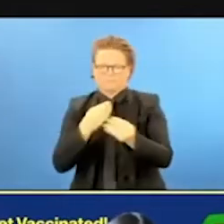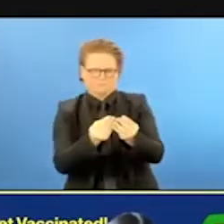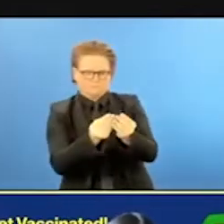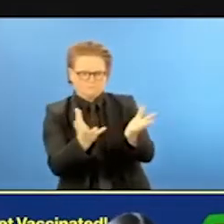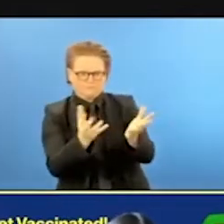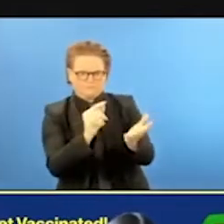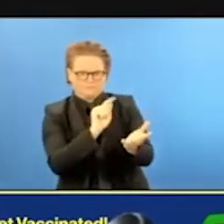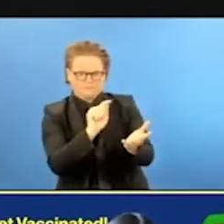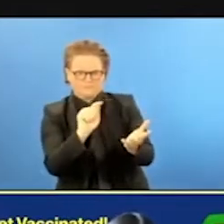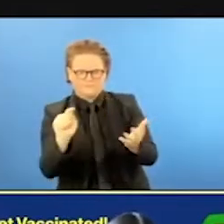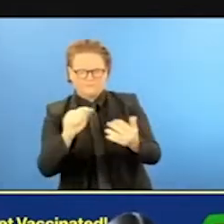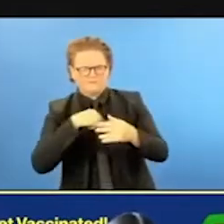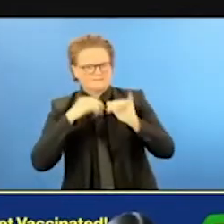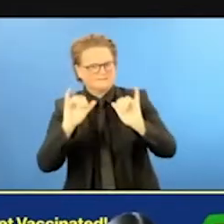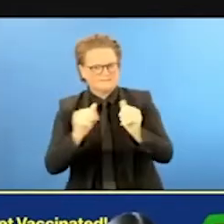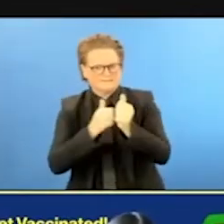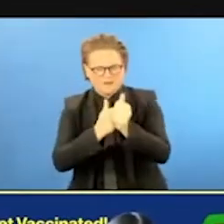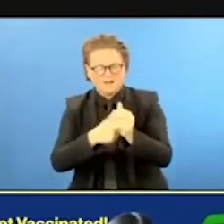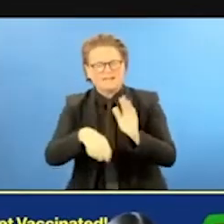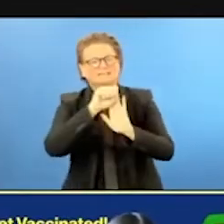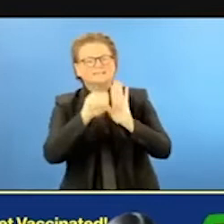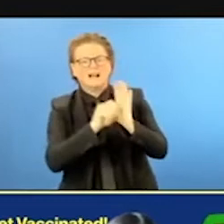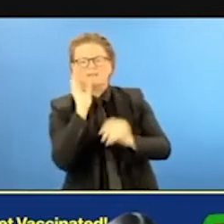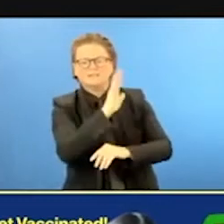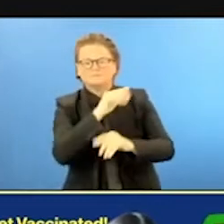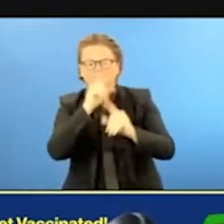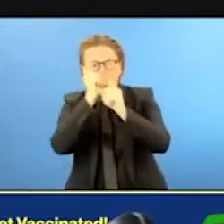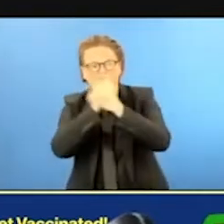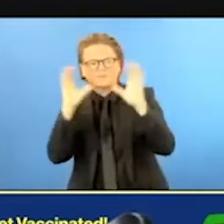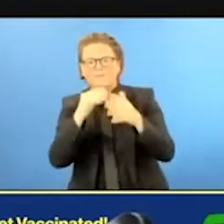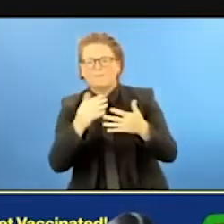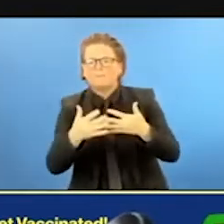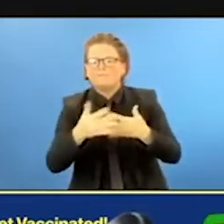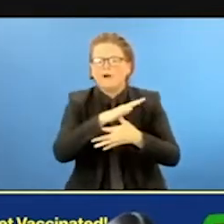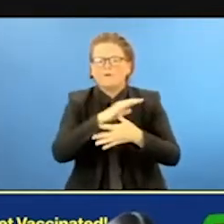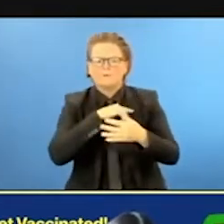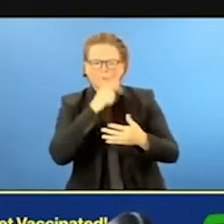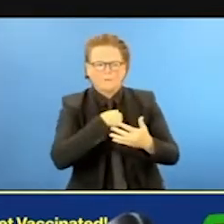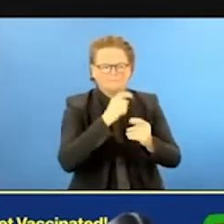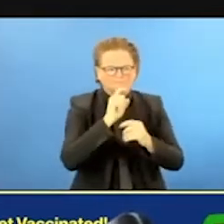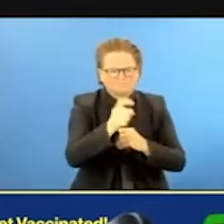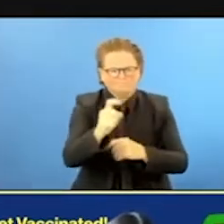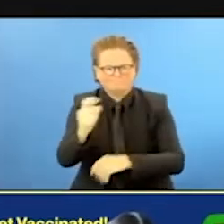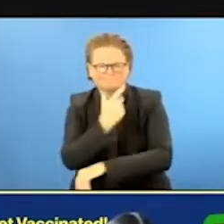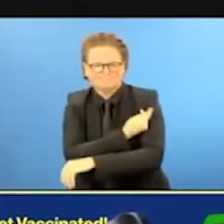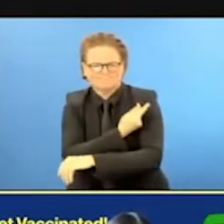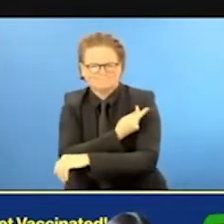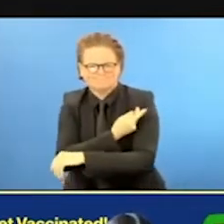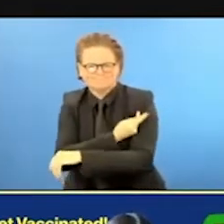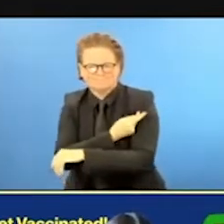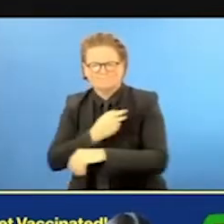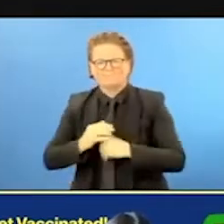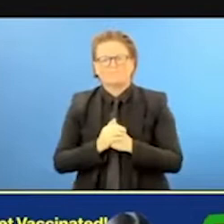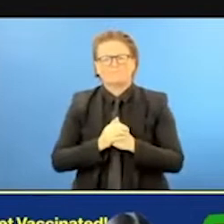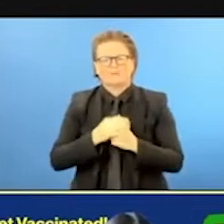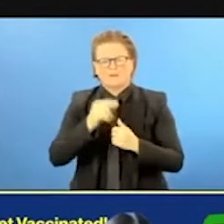its plan for fair distribution, ensuring those most at risk get vaccinated first. I just want to add